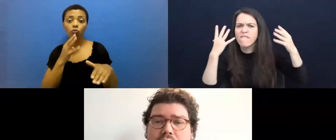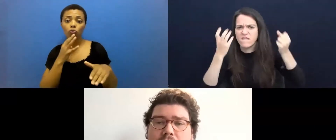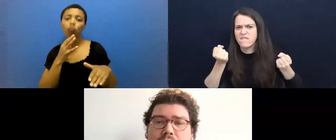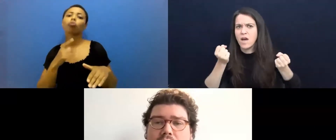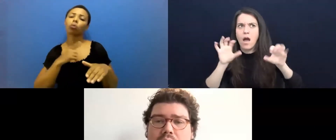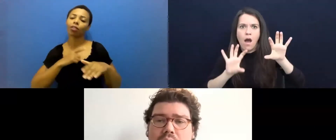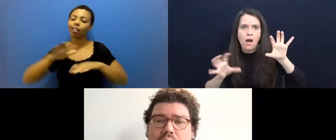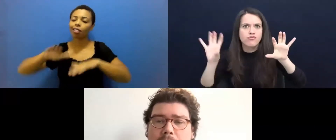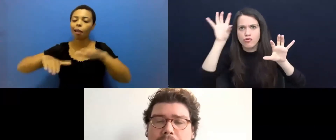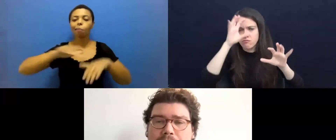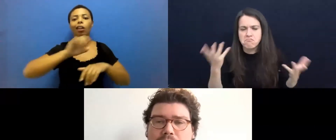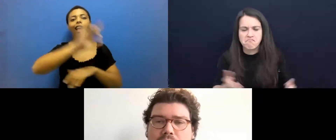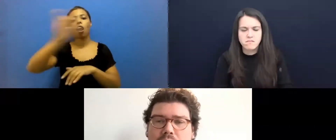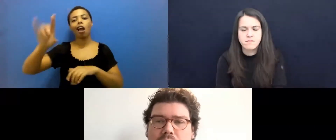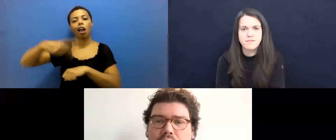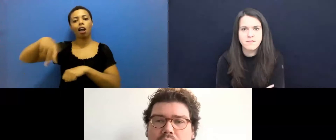country. But